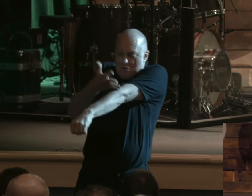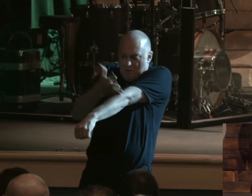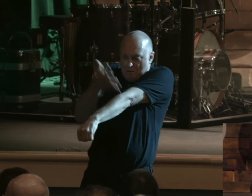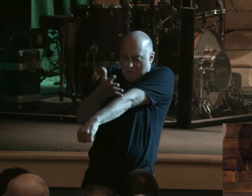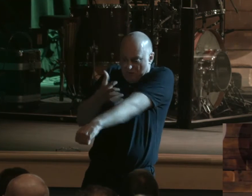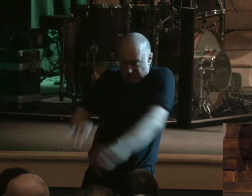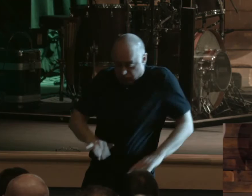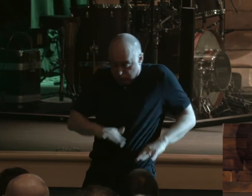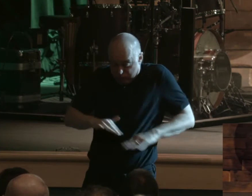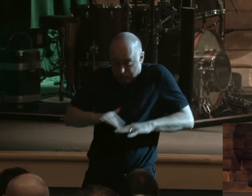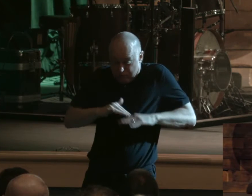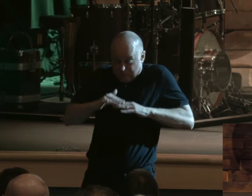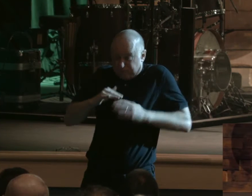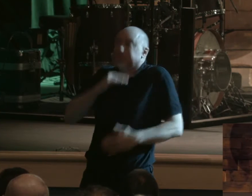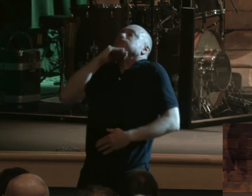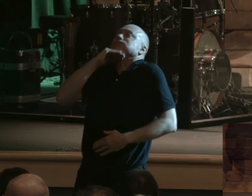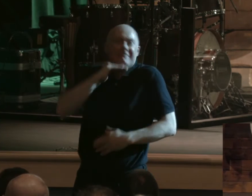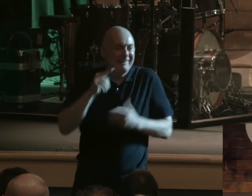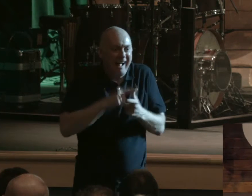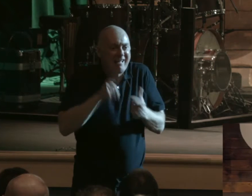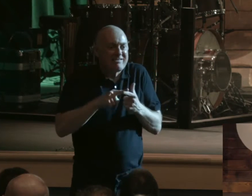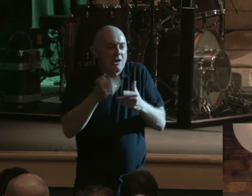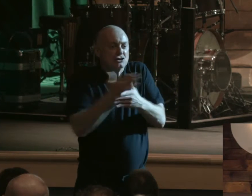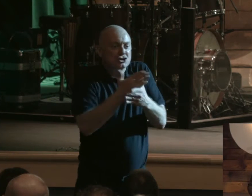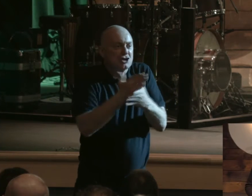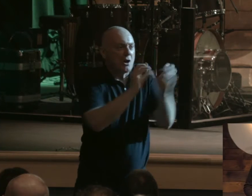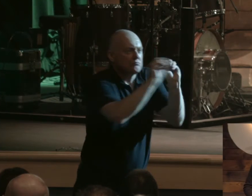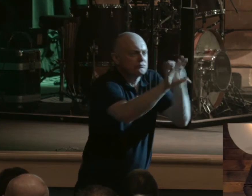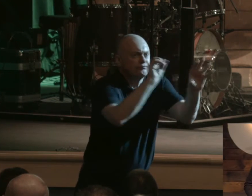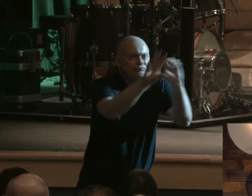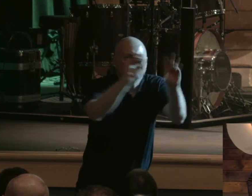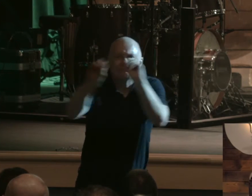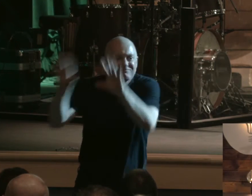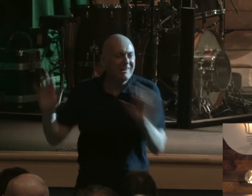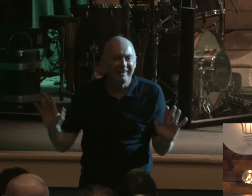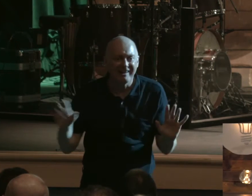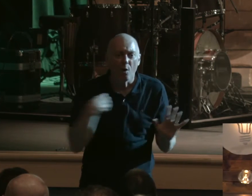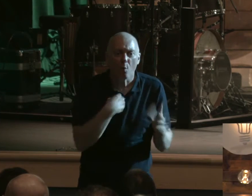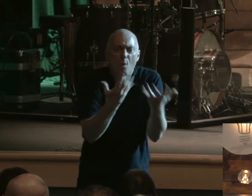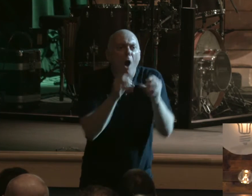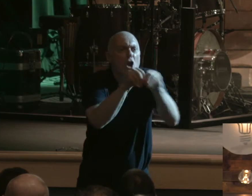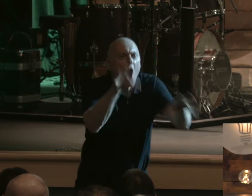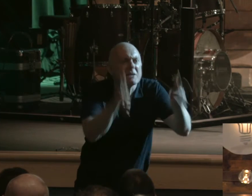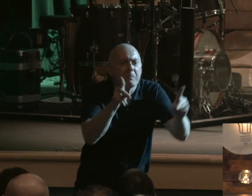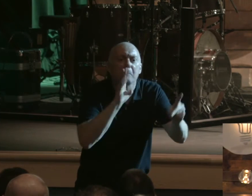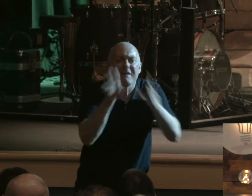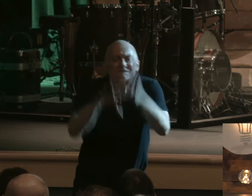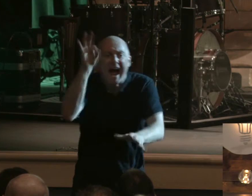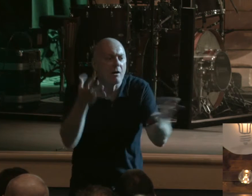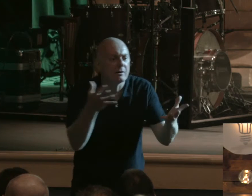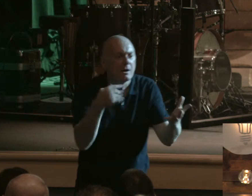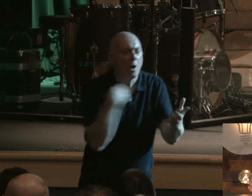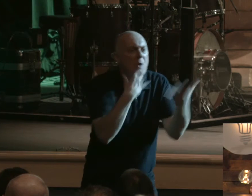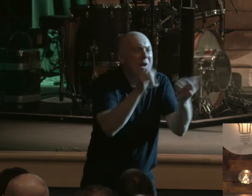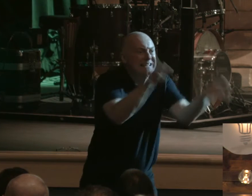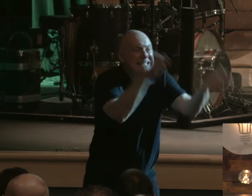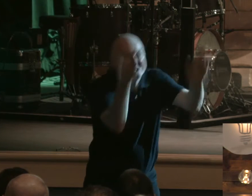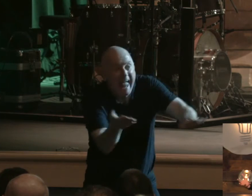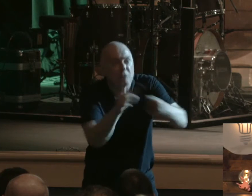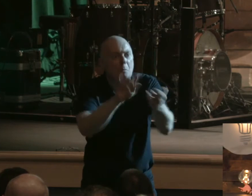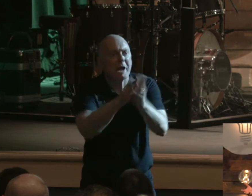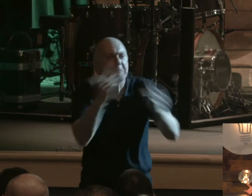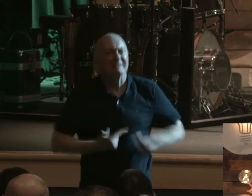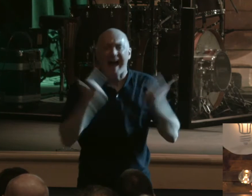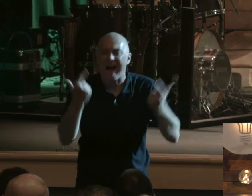We long for people to know the love that we have in Jesus Christ. We want the lost to be found and the dead to